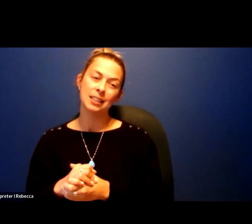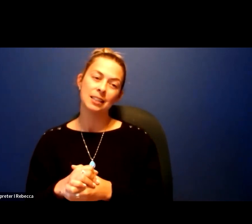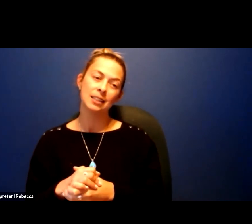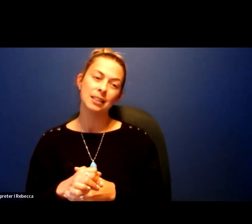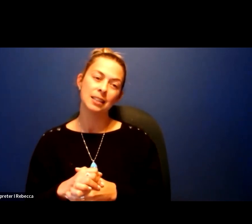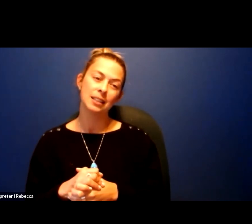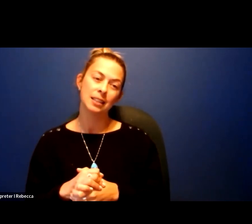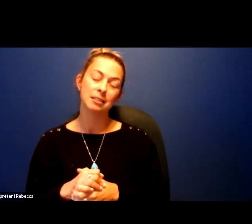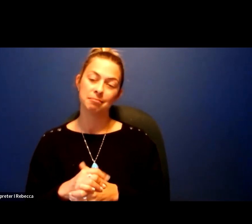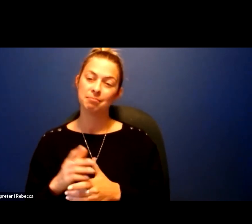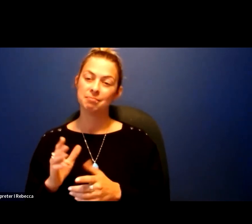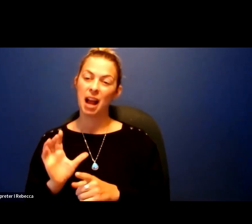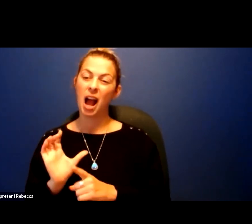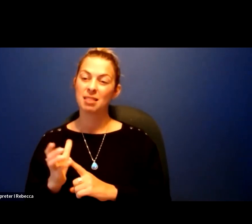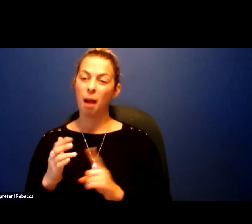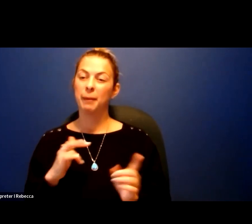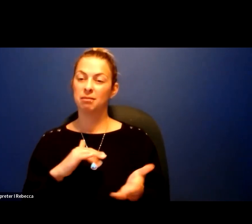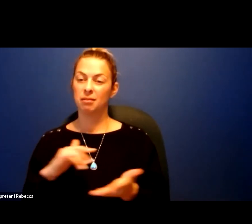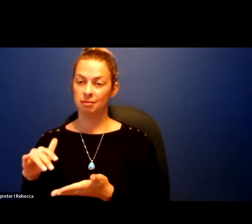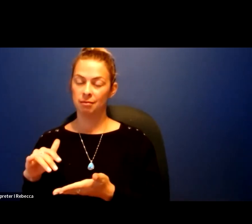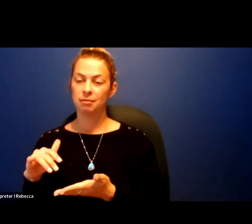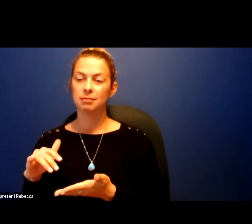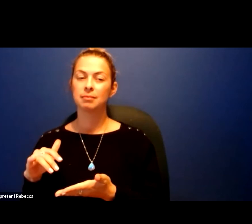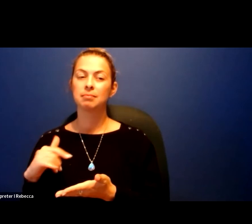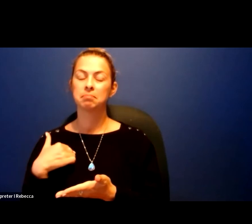As a climatologist, right, I know the earth will be fine.